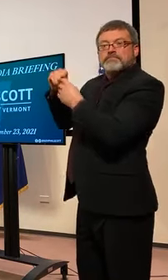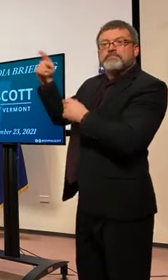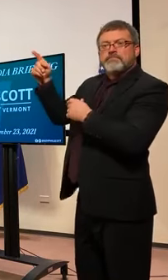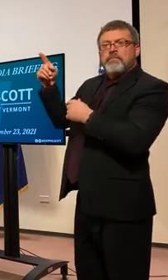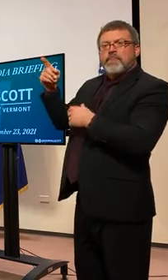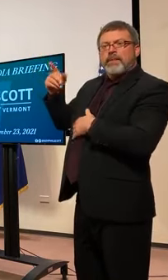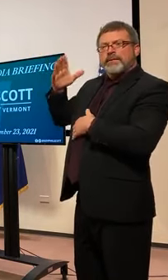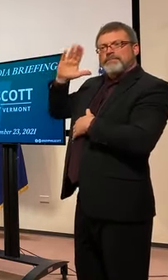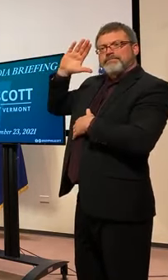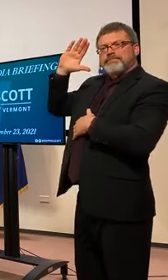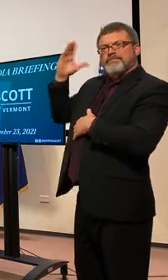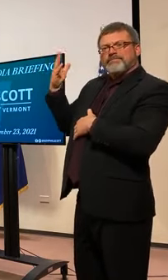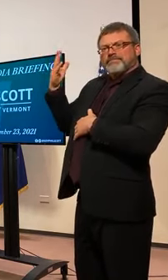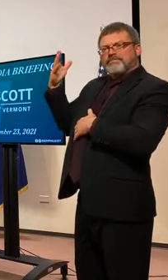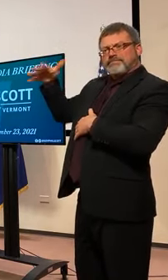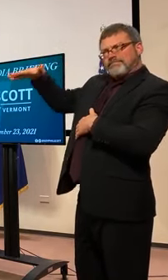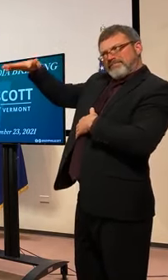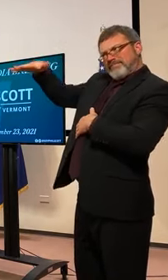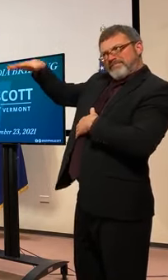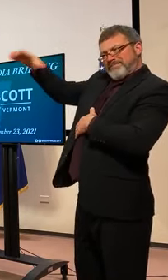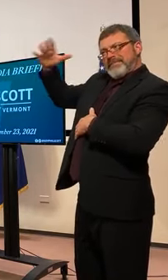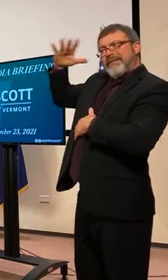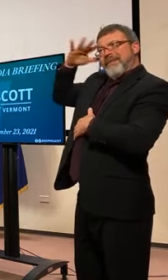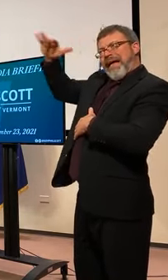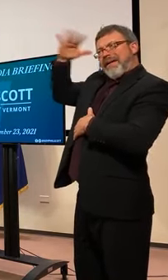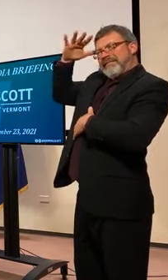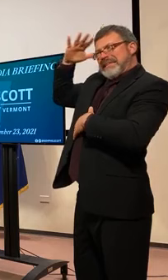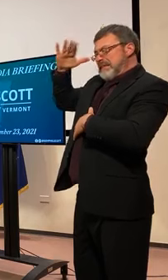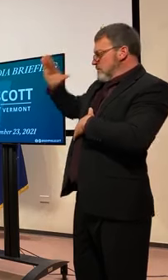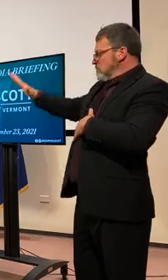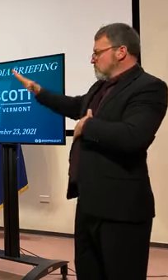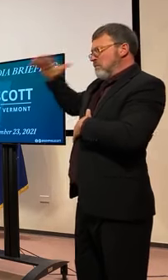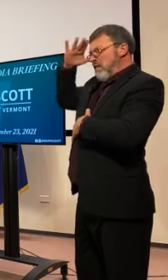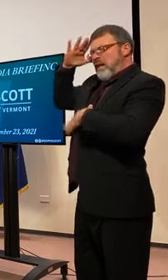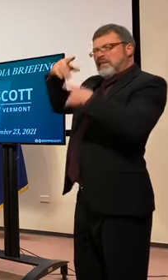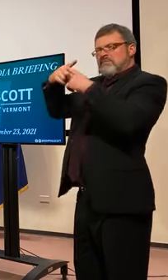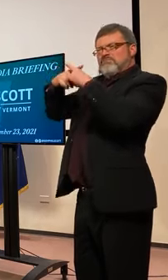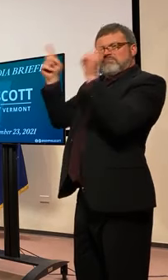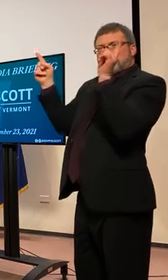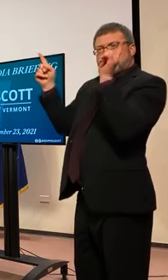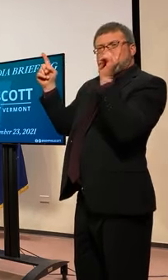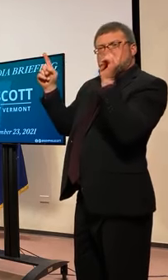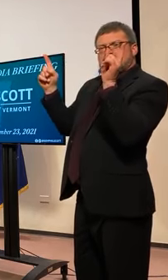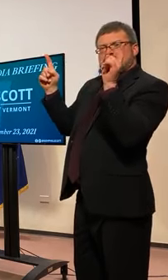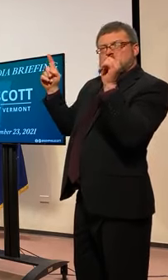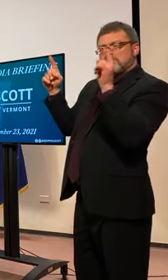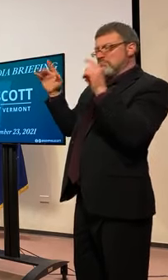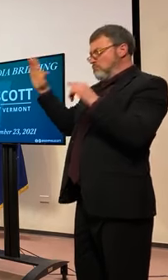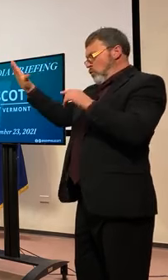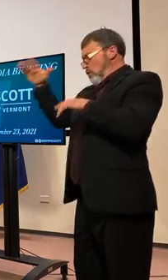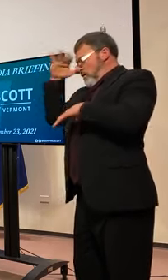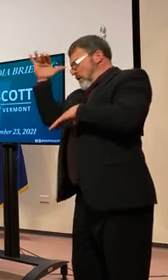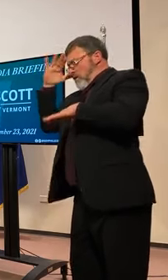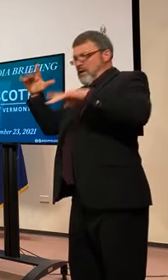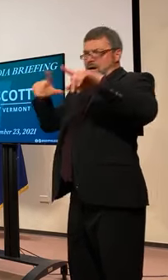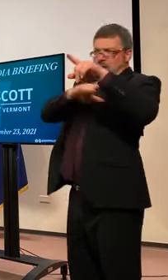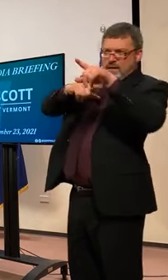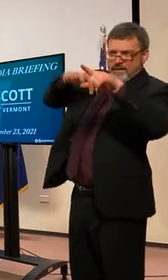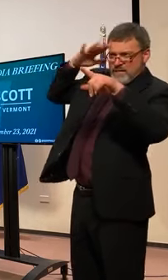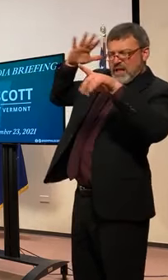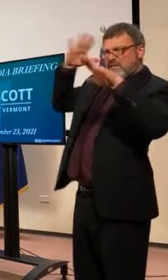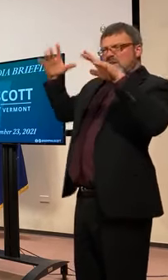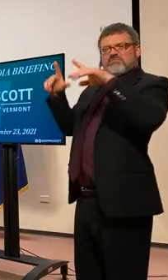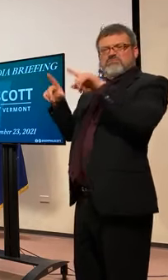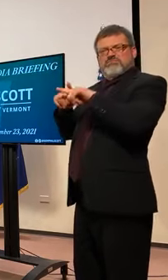core philosophical difference between where you are and where the legislature is right now and how best to respond to